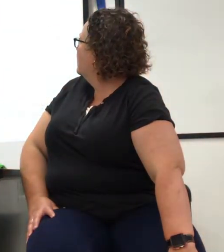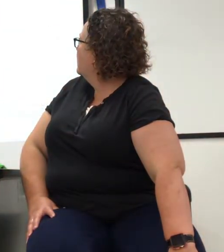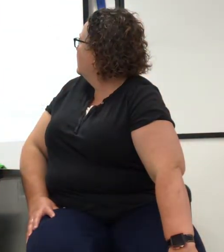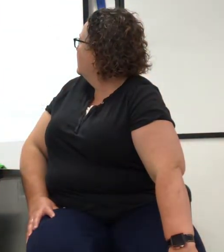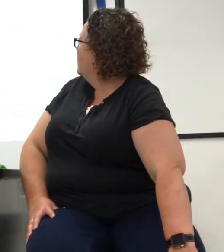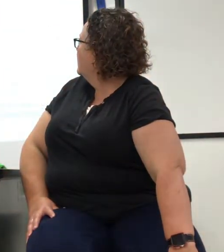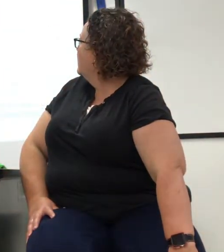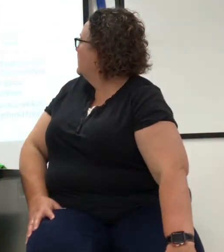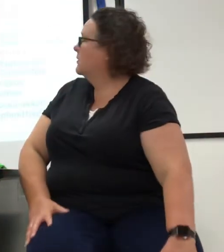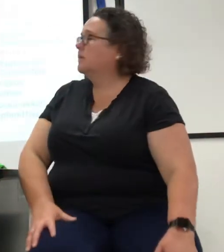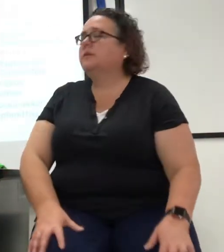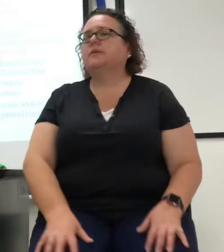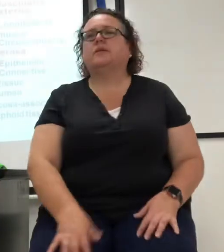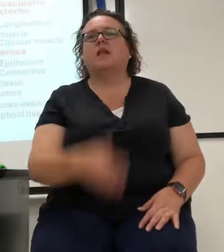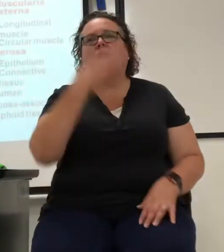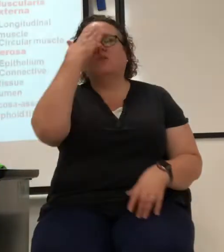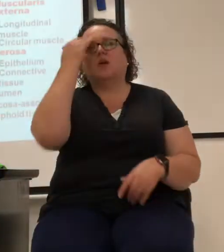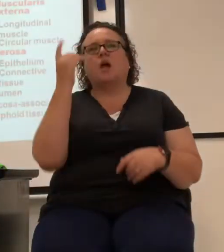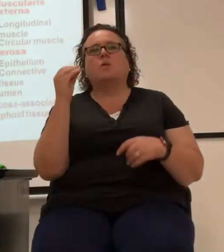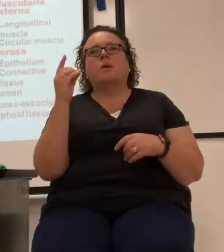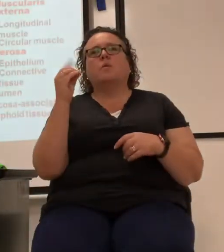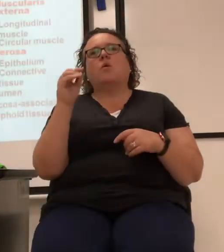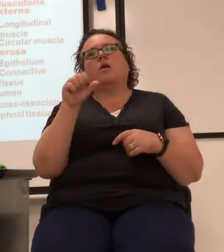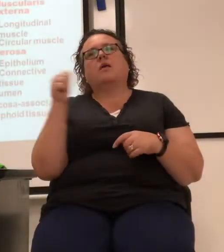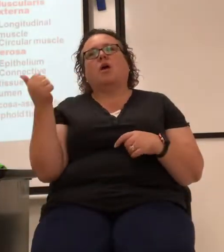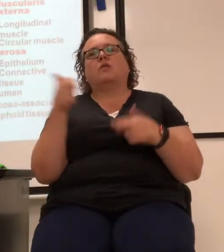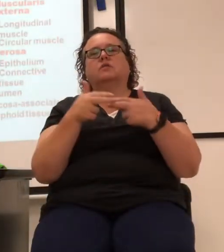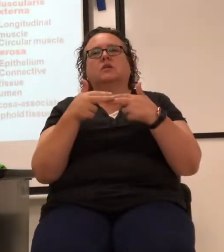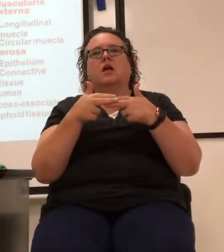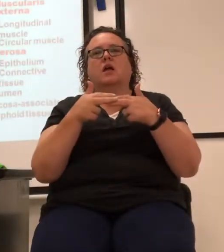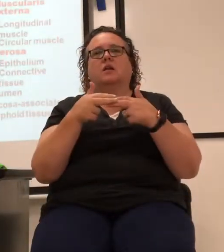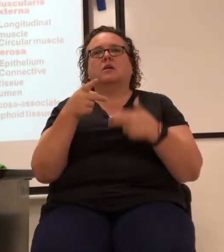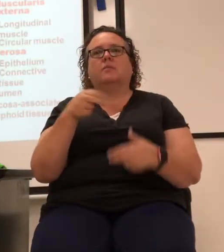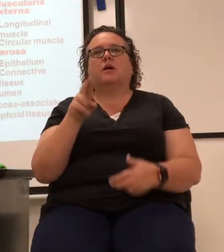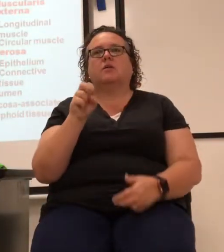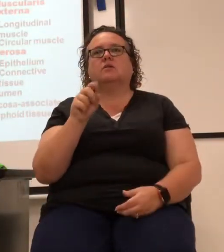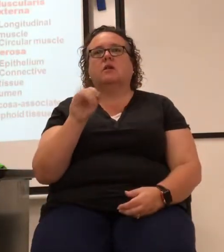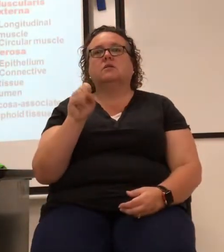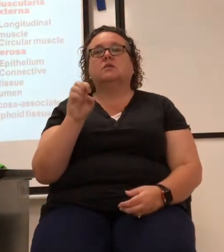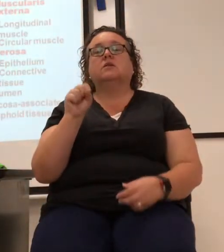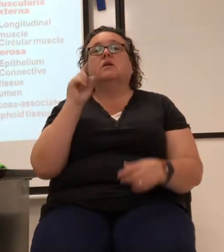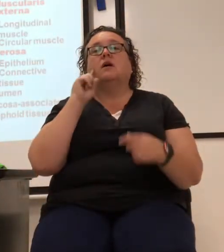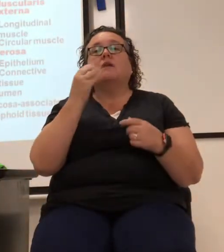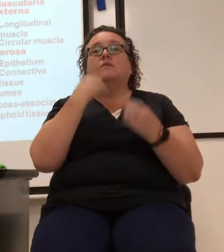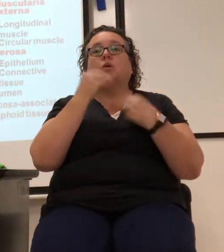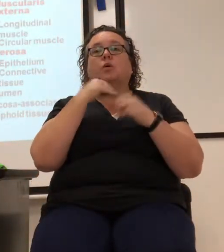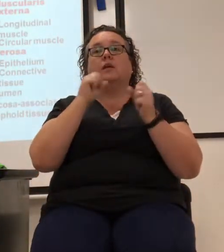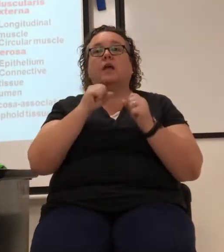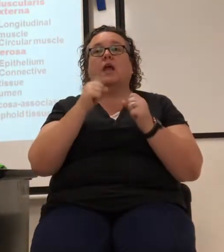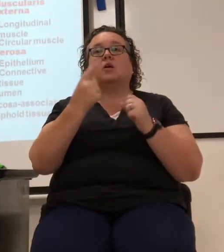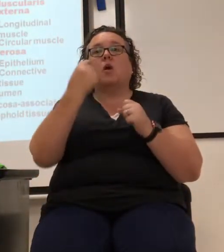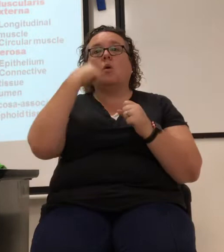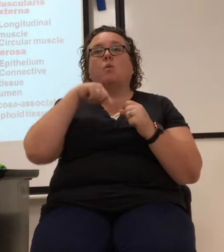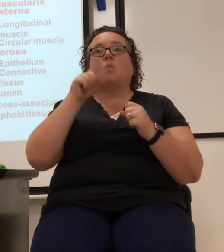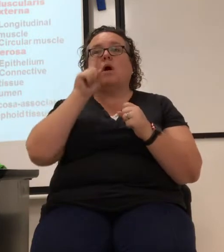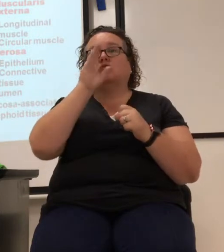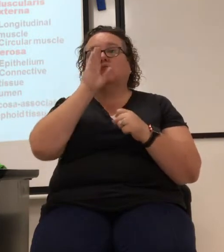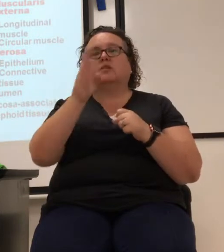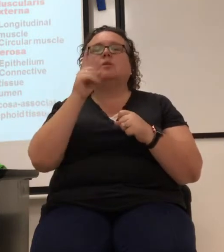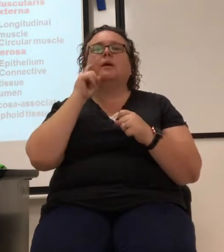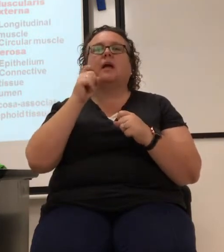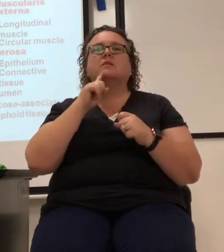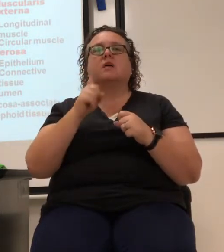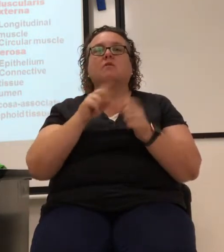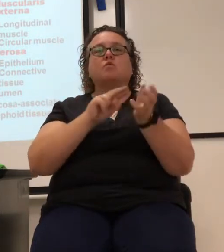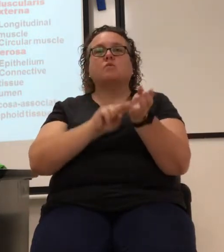forgot to define one word on the previous slide, peristalsis. Food can pass in one direction because of rhythmic contractions of the muscle